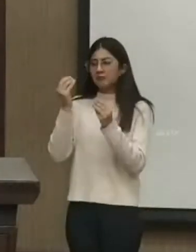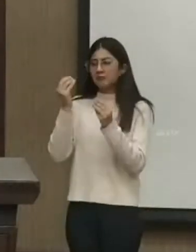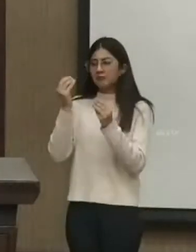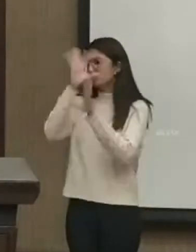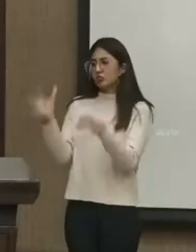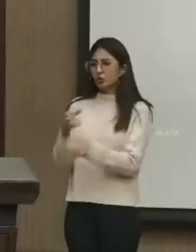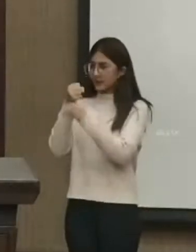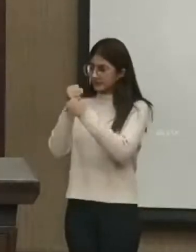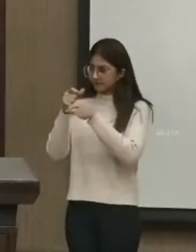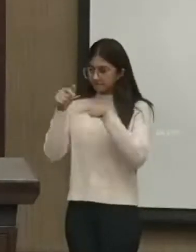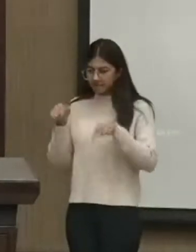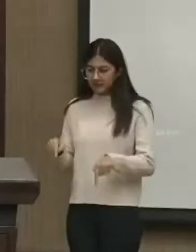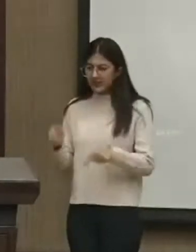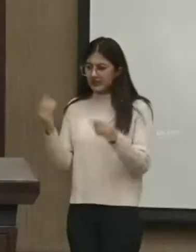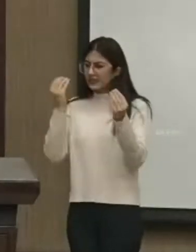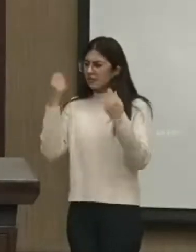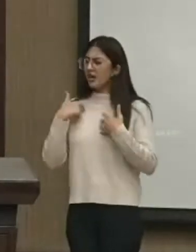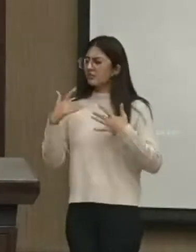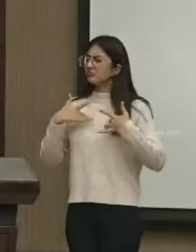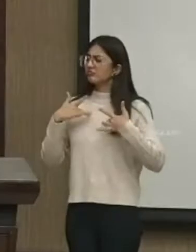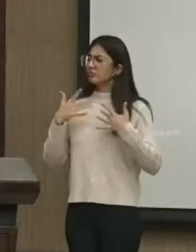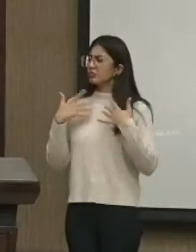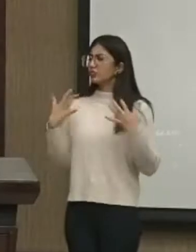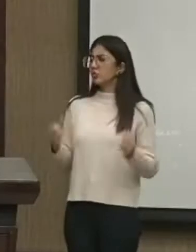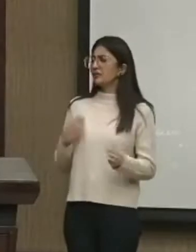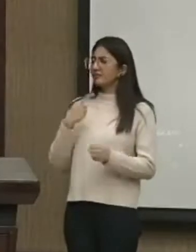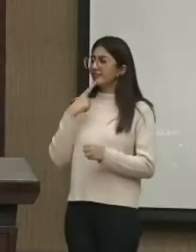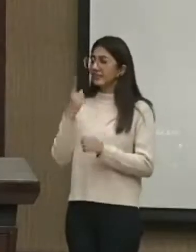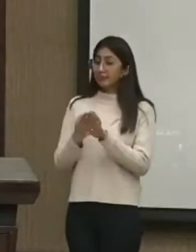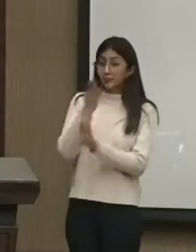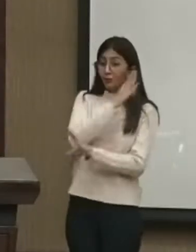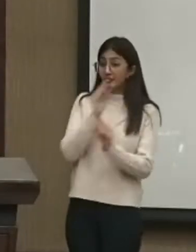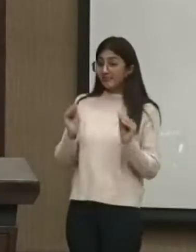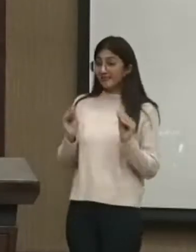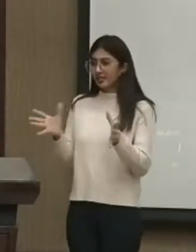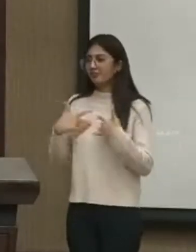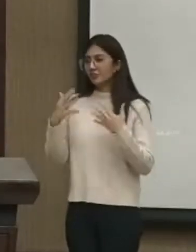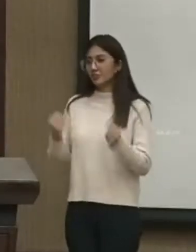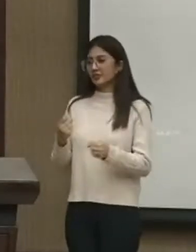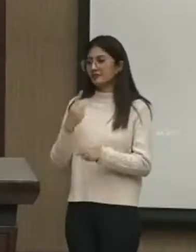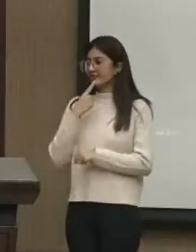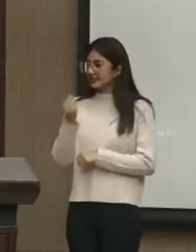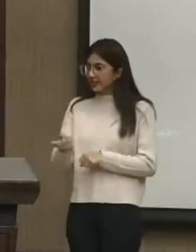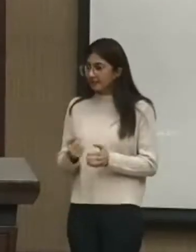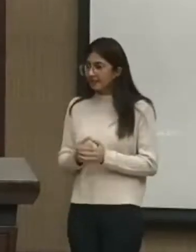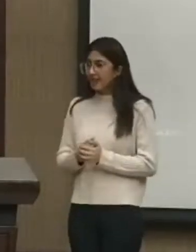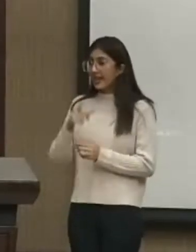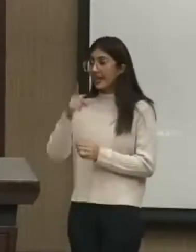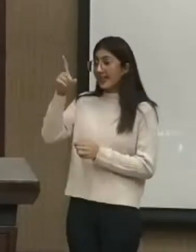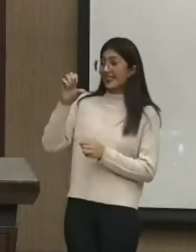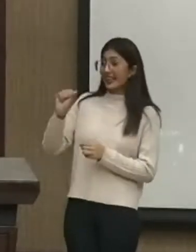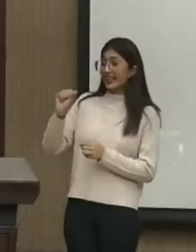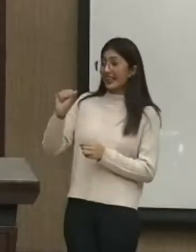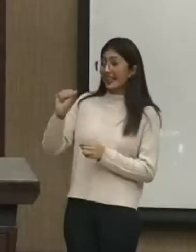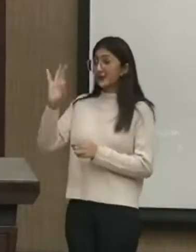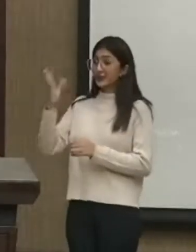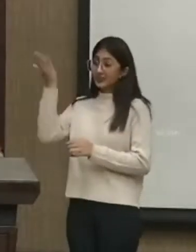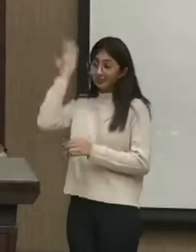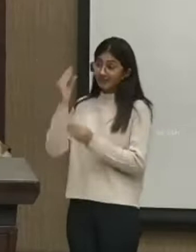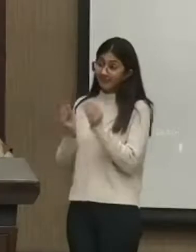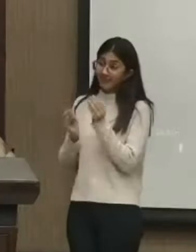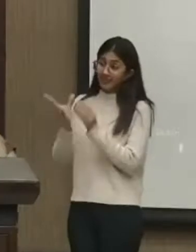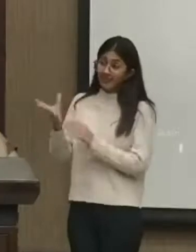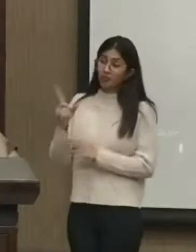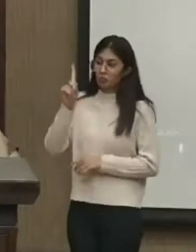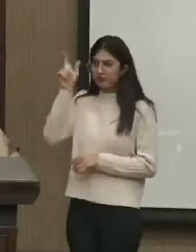And there's something I was meaning to say right in the beginning when I heard Mr. Gogoi, which is in the 1950s, there was a person